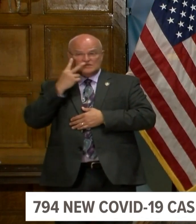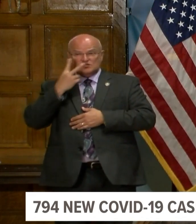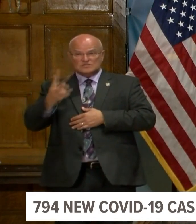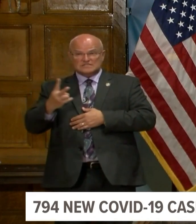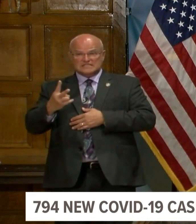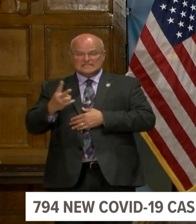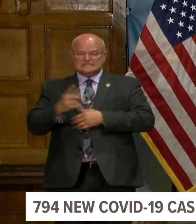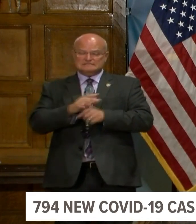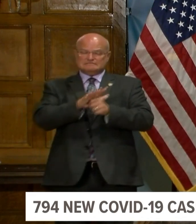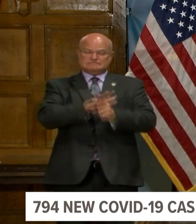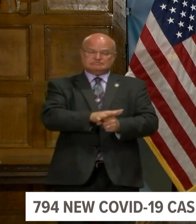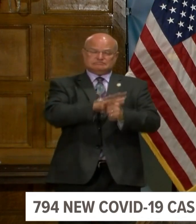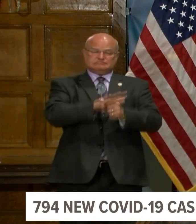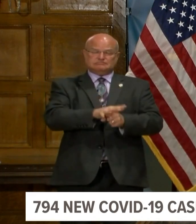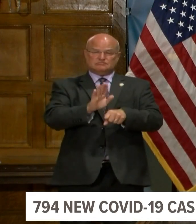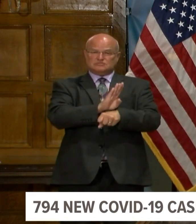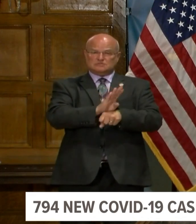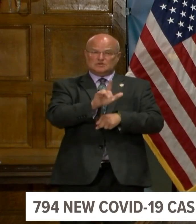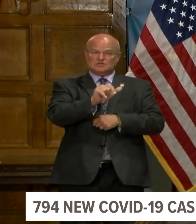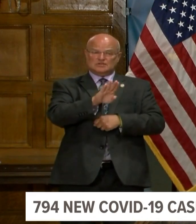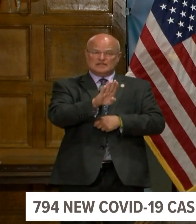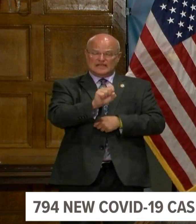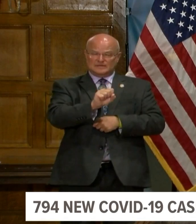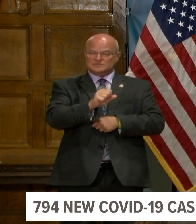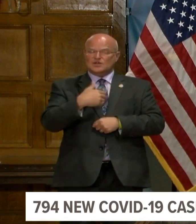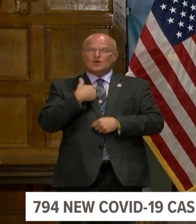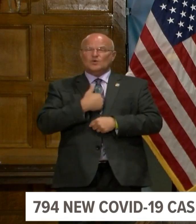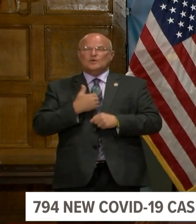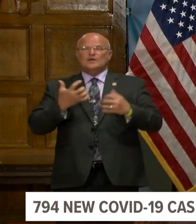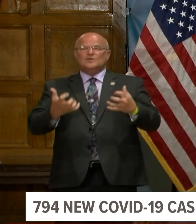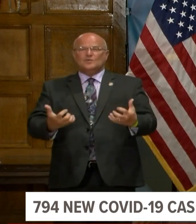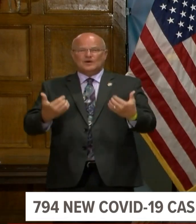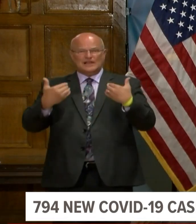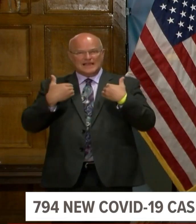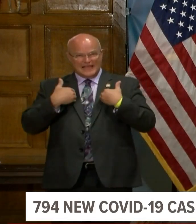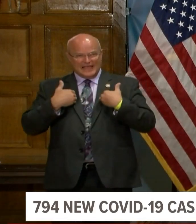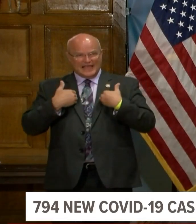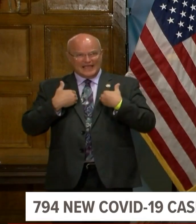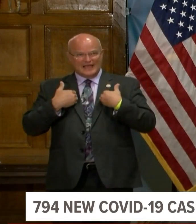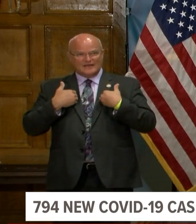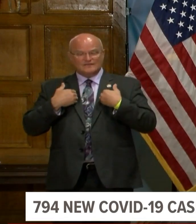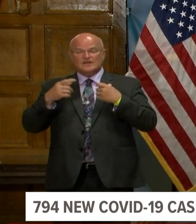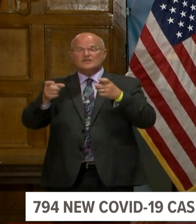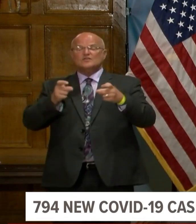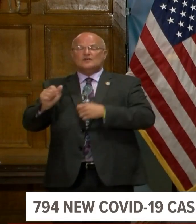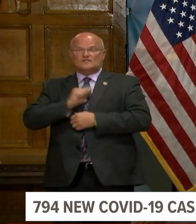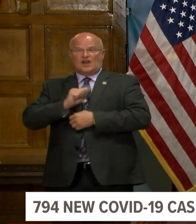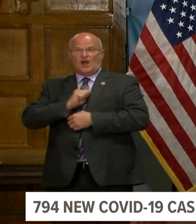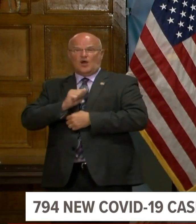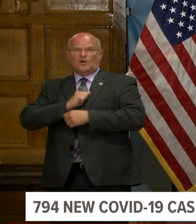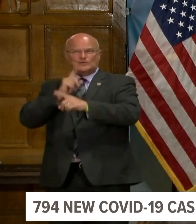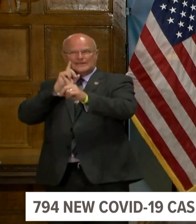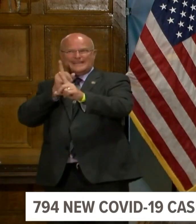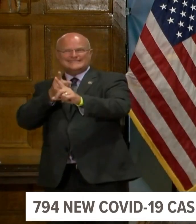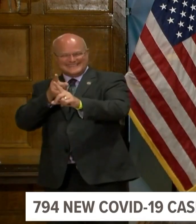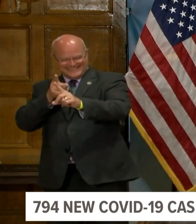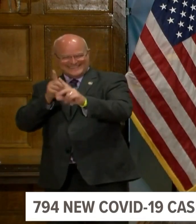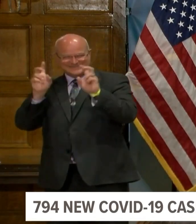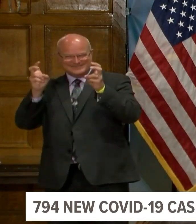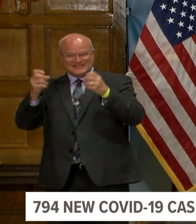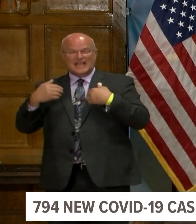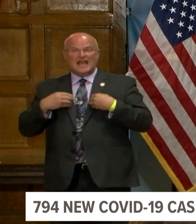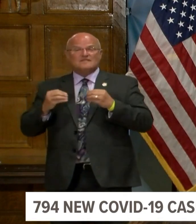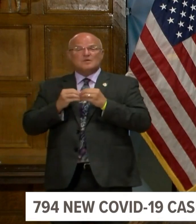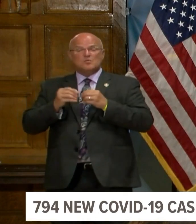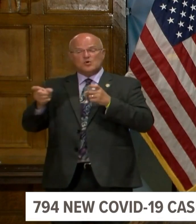the strain on the commercial labs, we want to have the control of our own destiny. And to